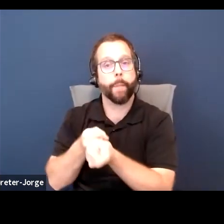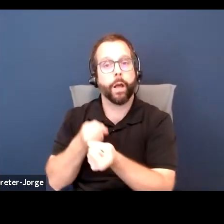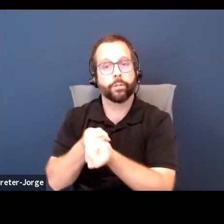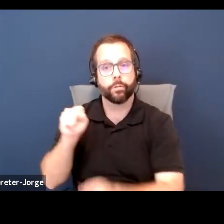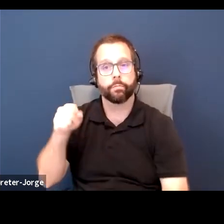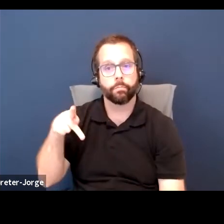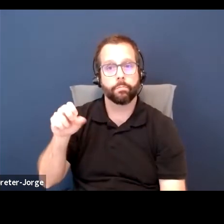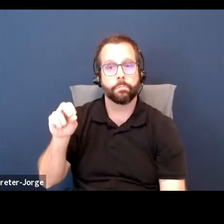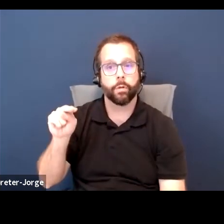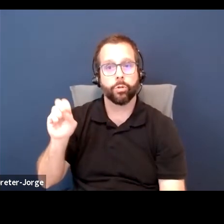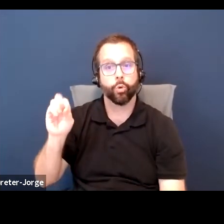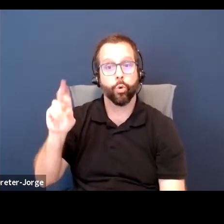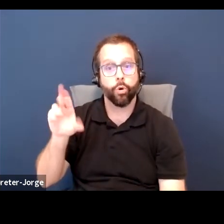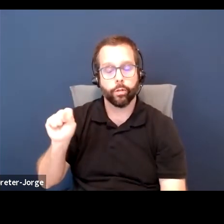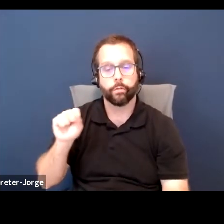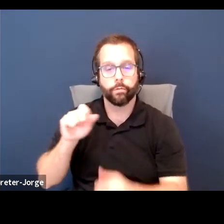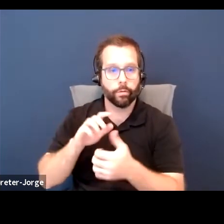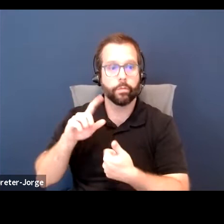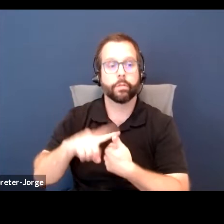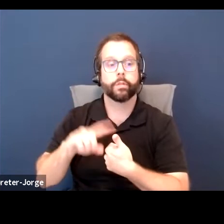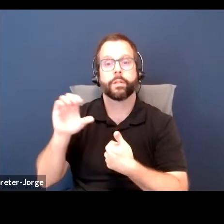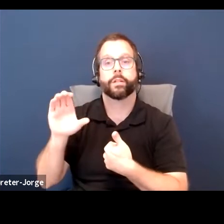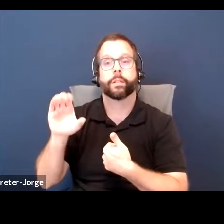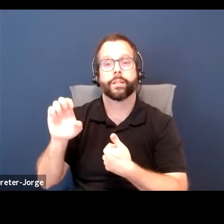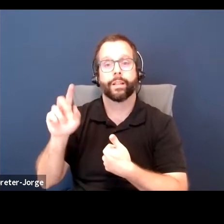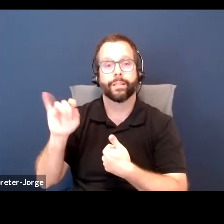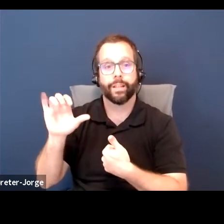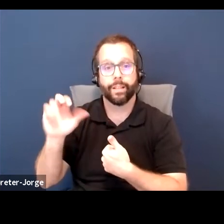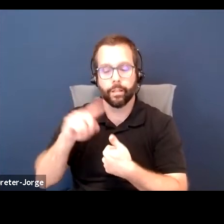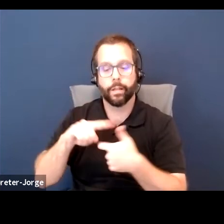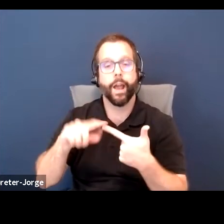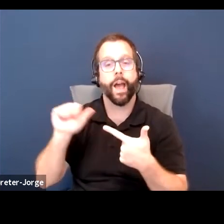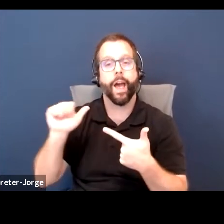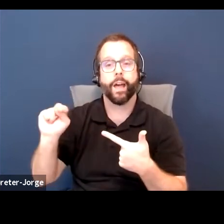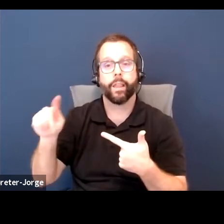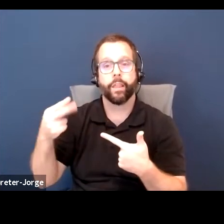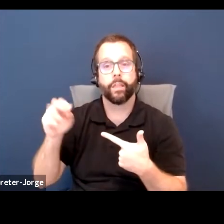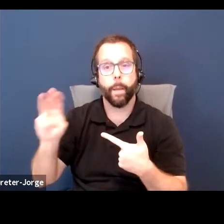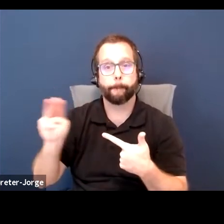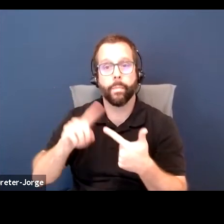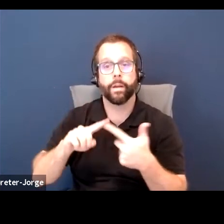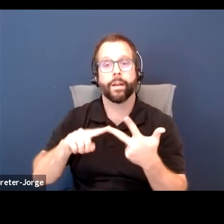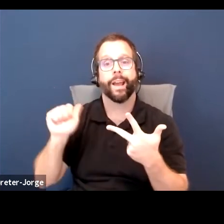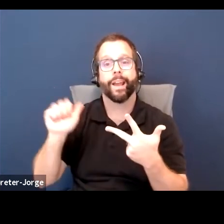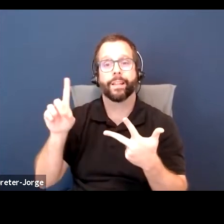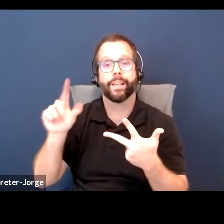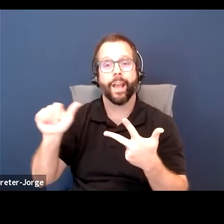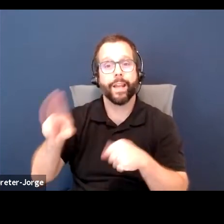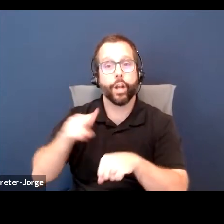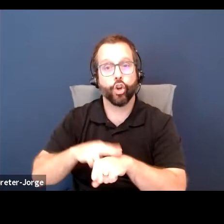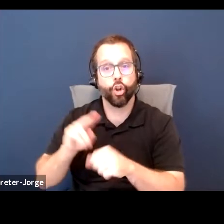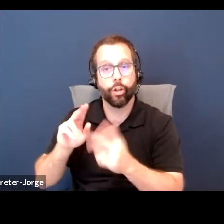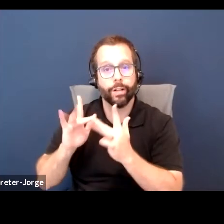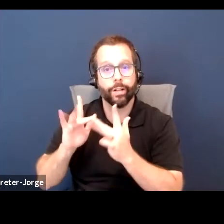those, Centene, thank you so much. Anthem, the ADA National Network,